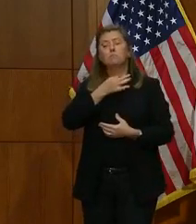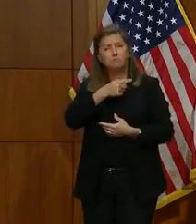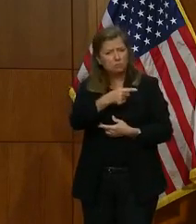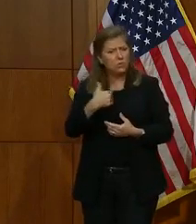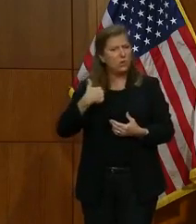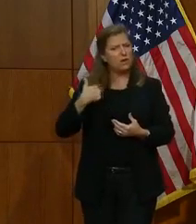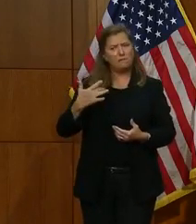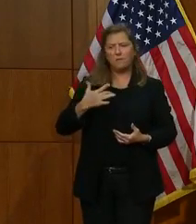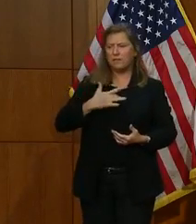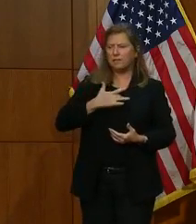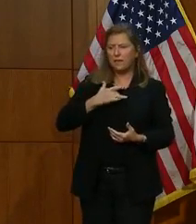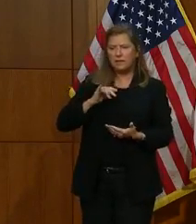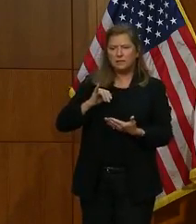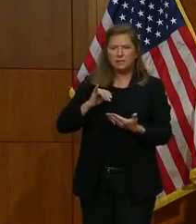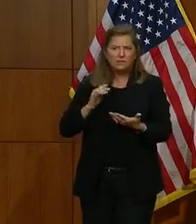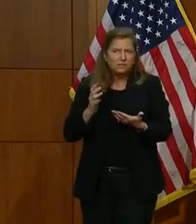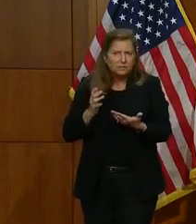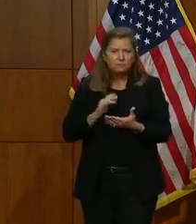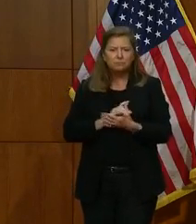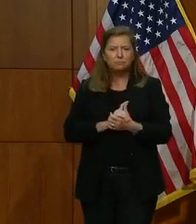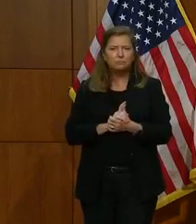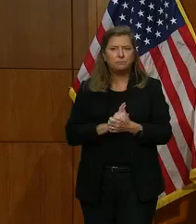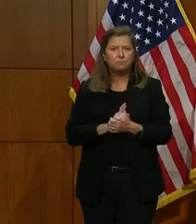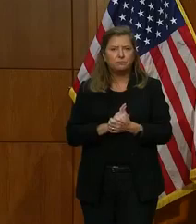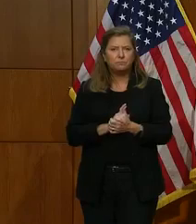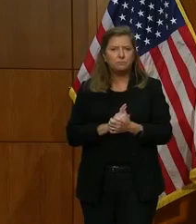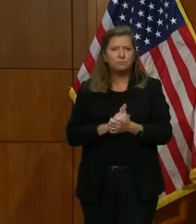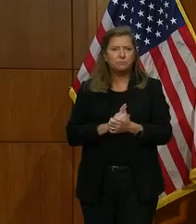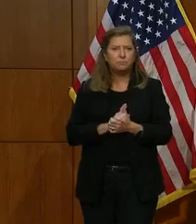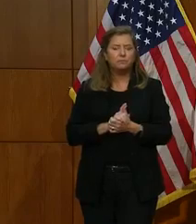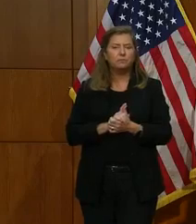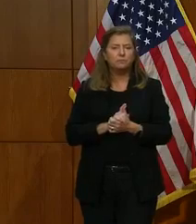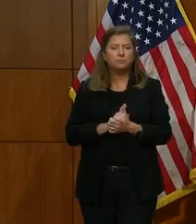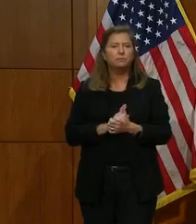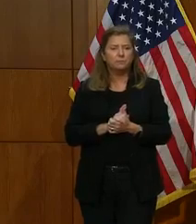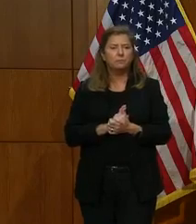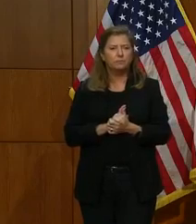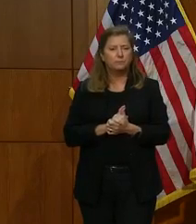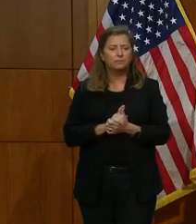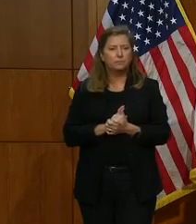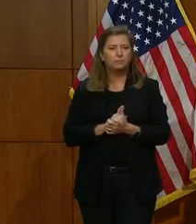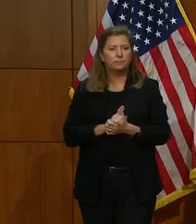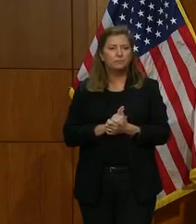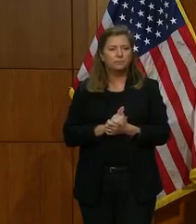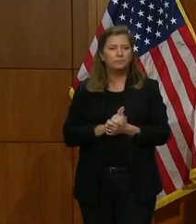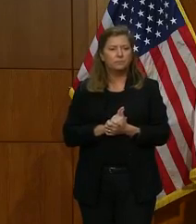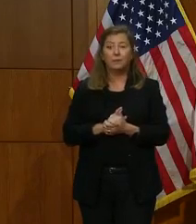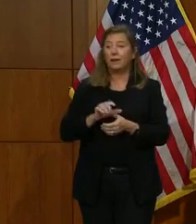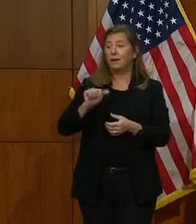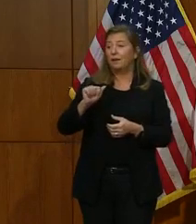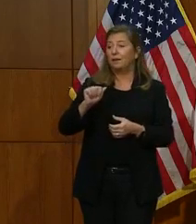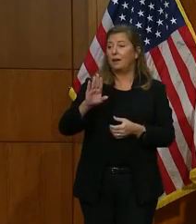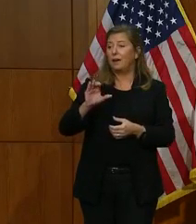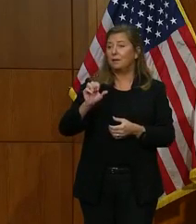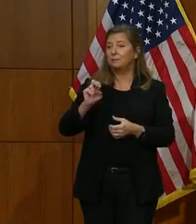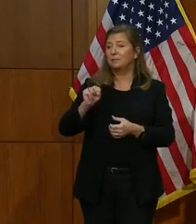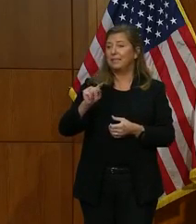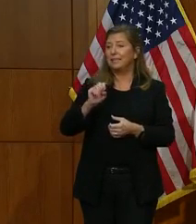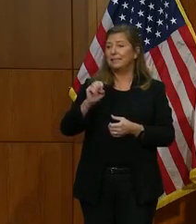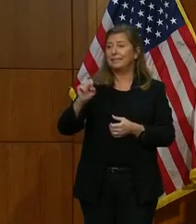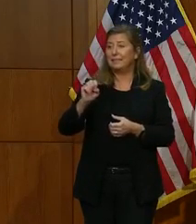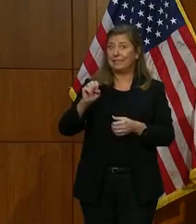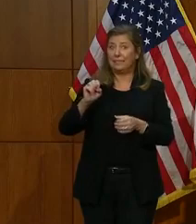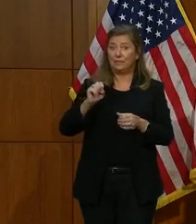sense of the share of absentee ballots that are likely to be counted today before